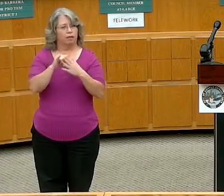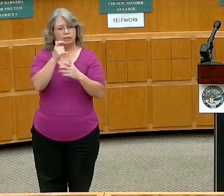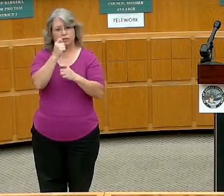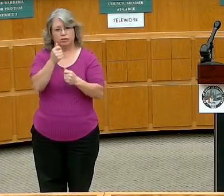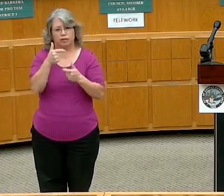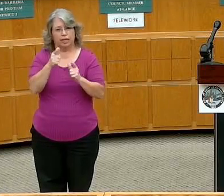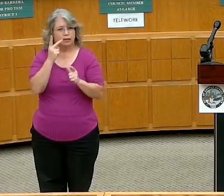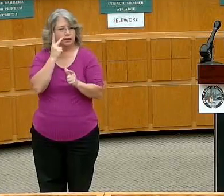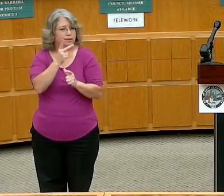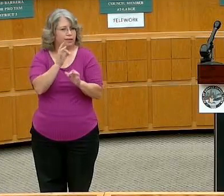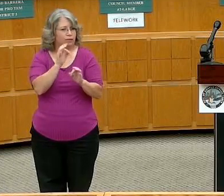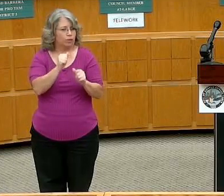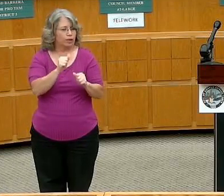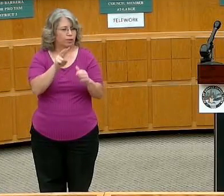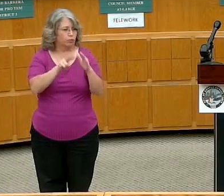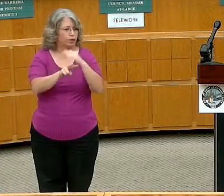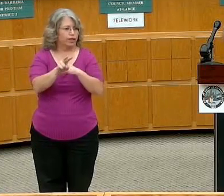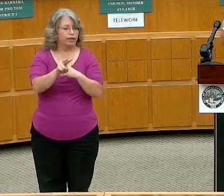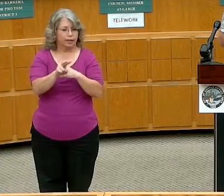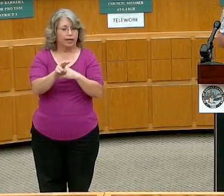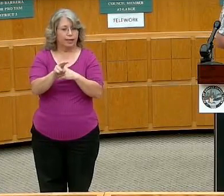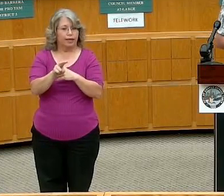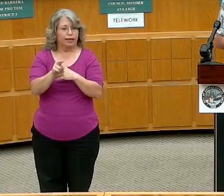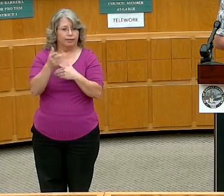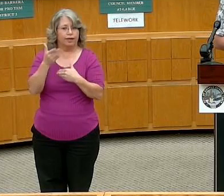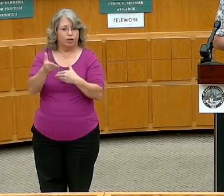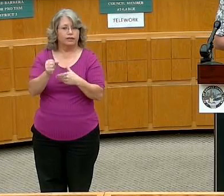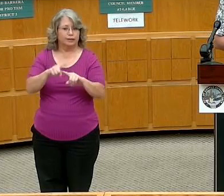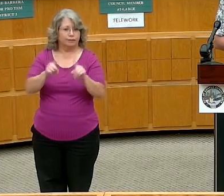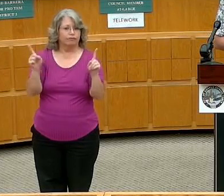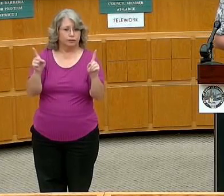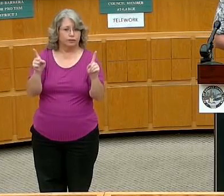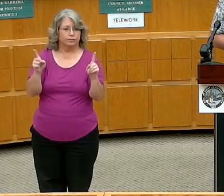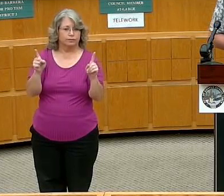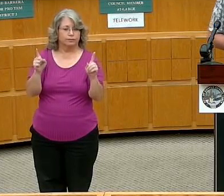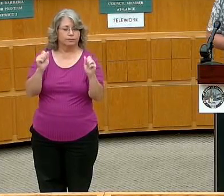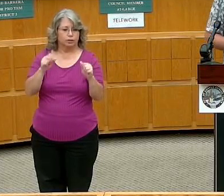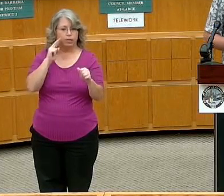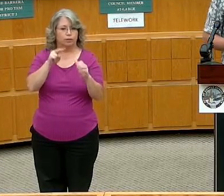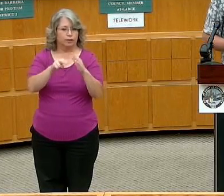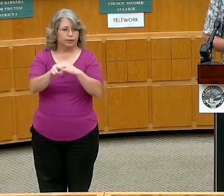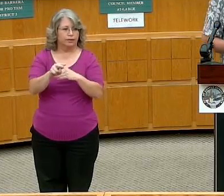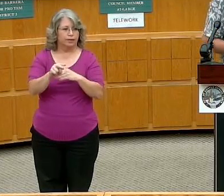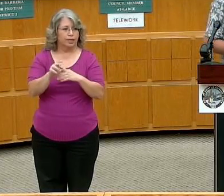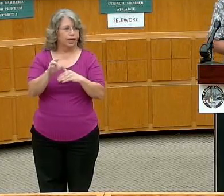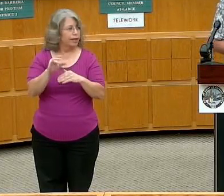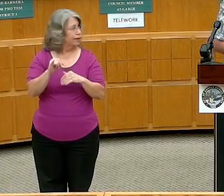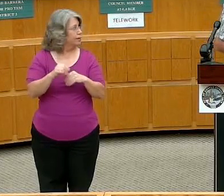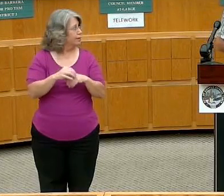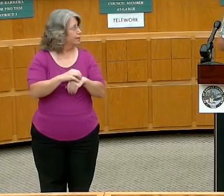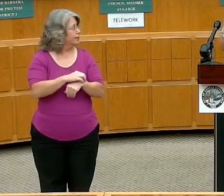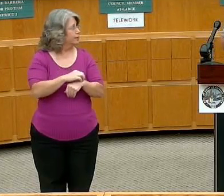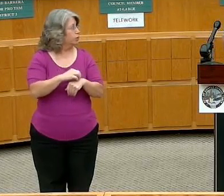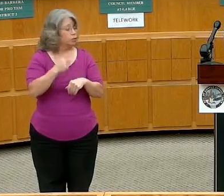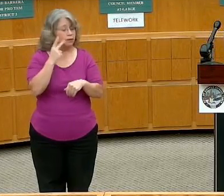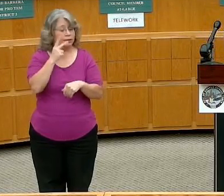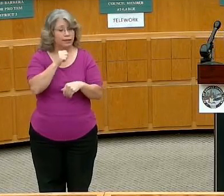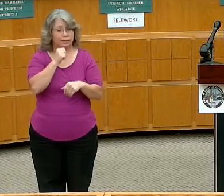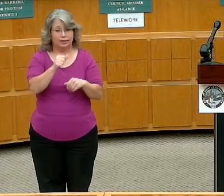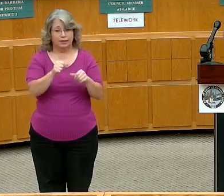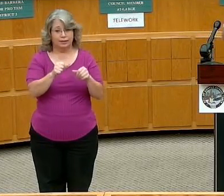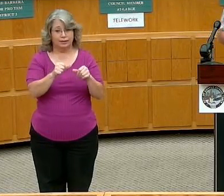seemed that they could, and there actually would be a tangible difference. And the farther out you go, the bigger the difference is. You can see it doesn't stay flat,